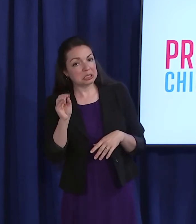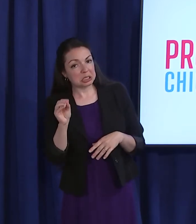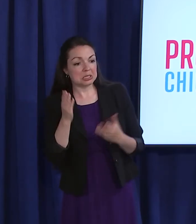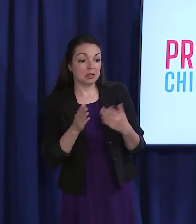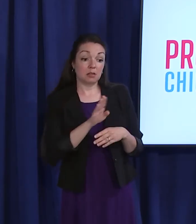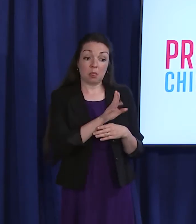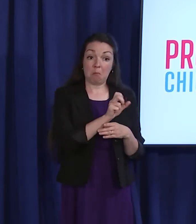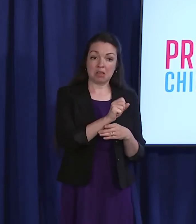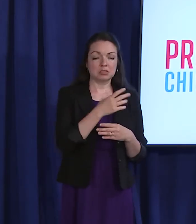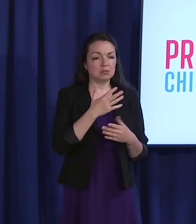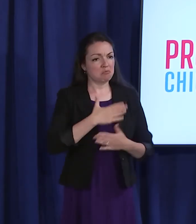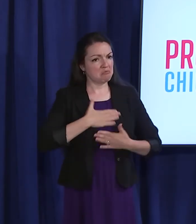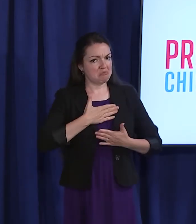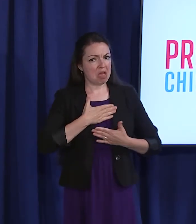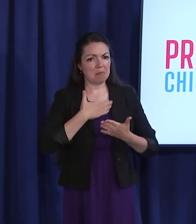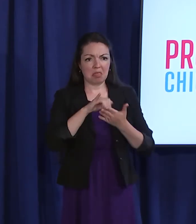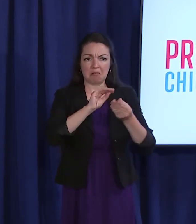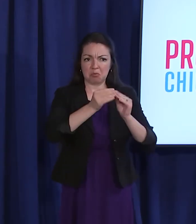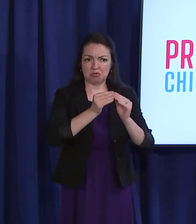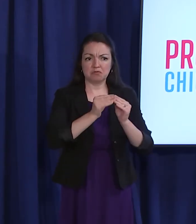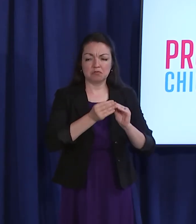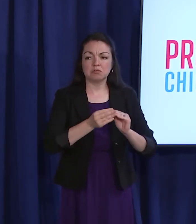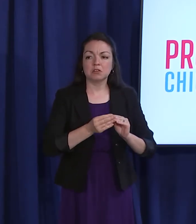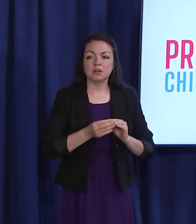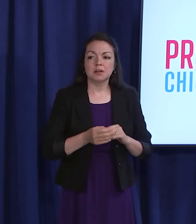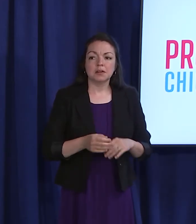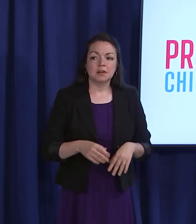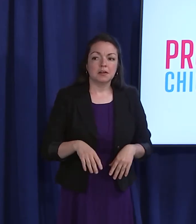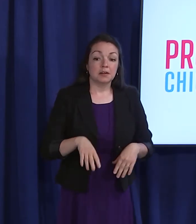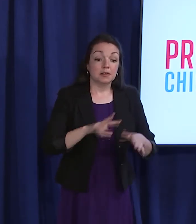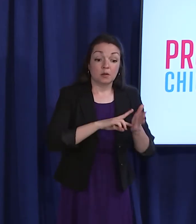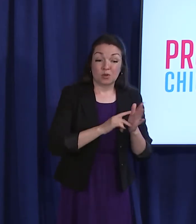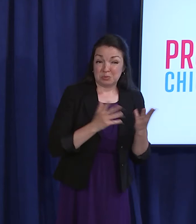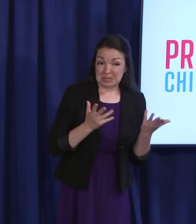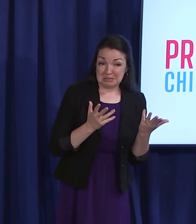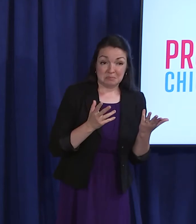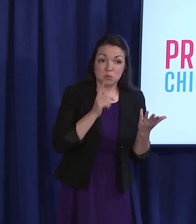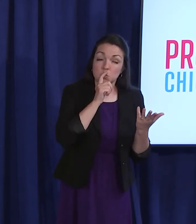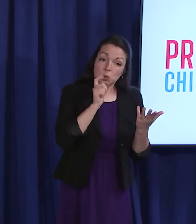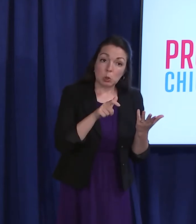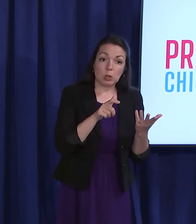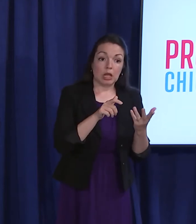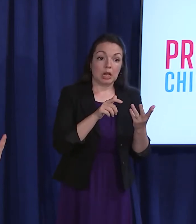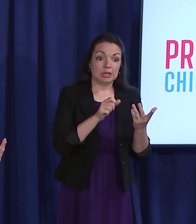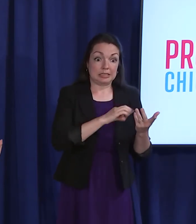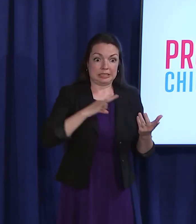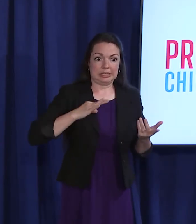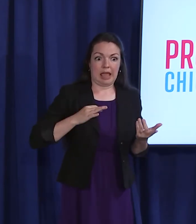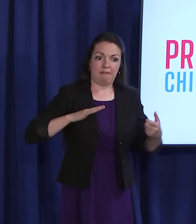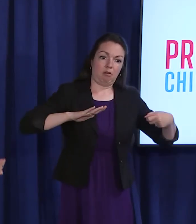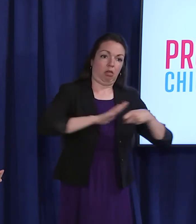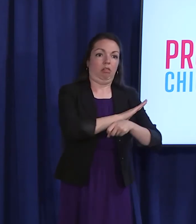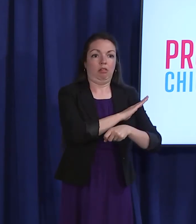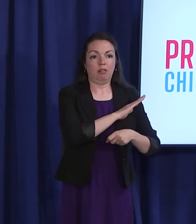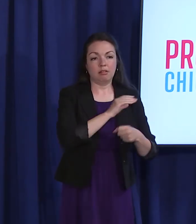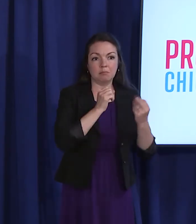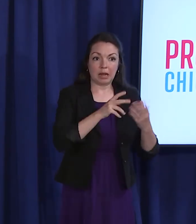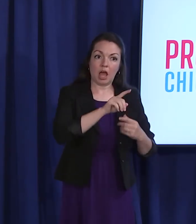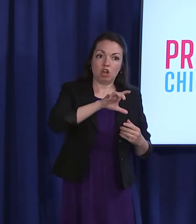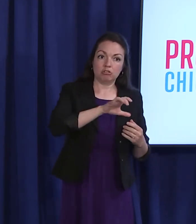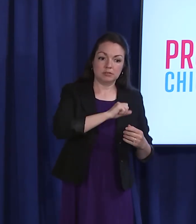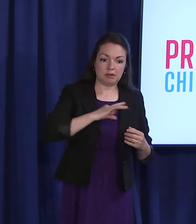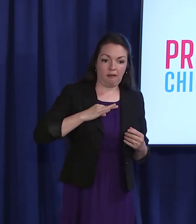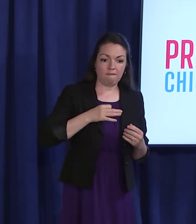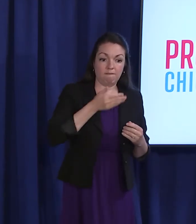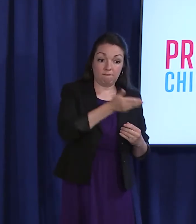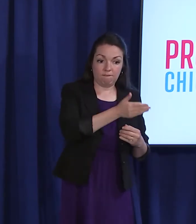very pleased with that. And that means that we don't need to staff up the hundreds of staff it takes